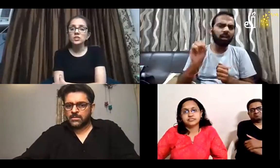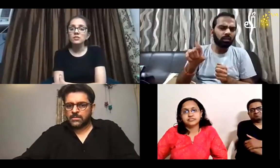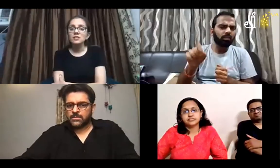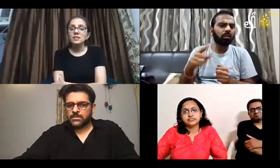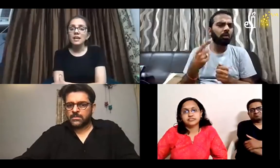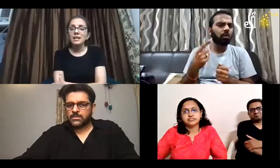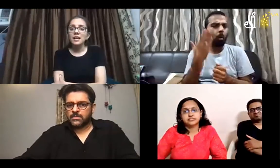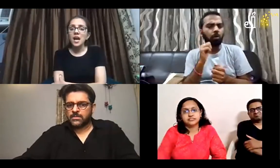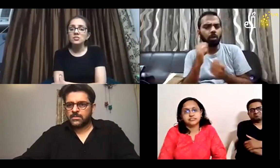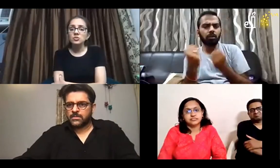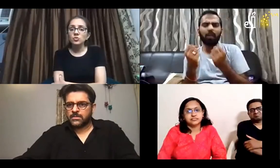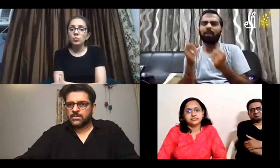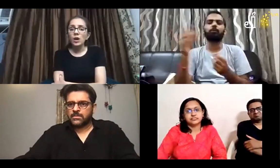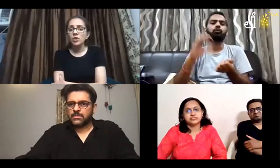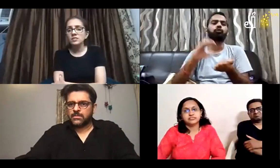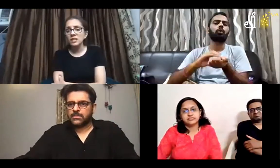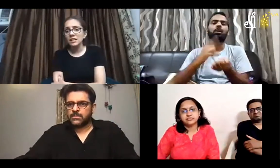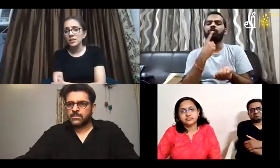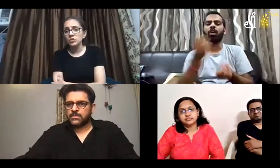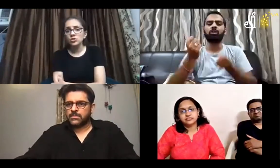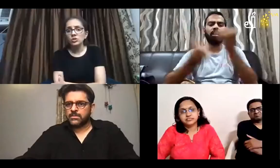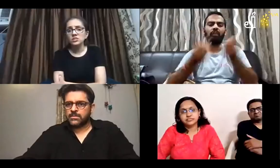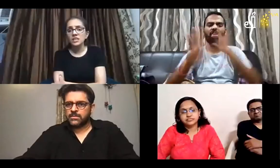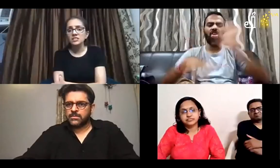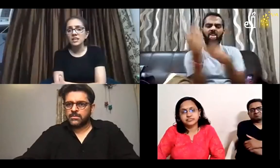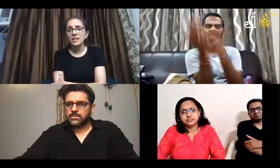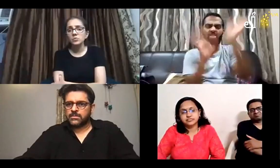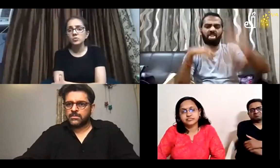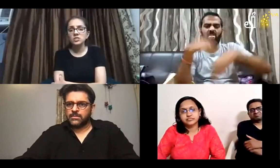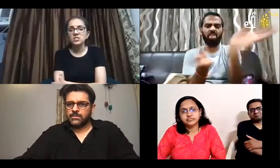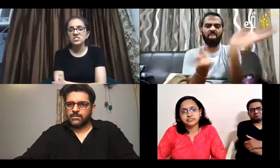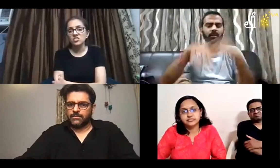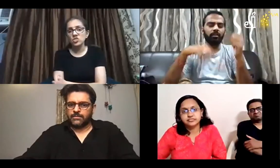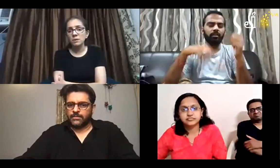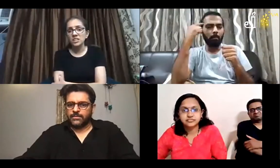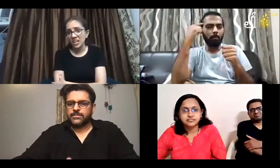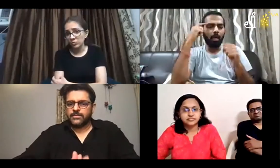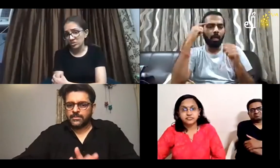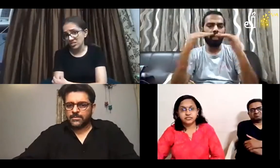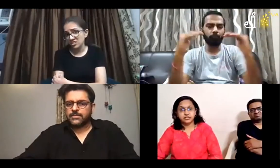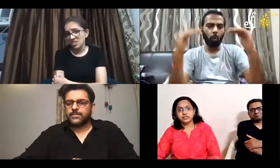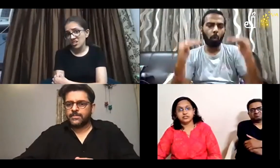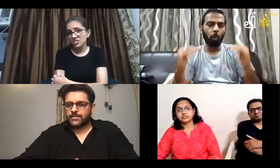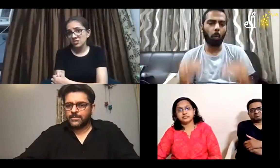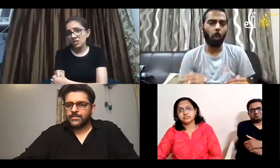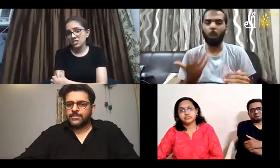doctor and I asked, why not sign language, the doctor said sign language is such a monkey language, and it's